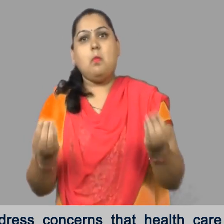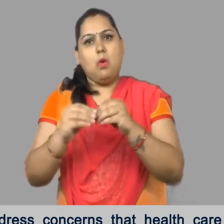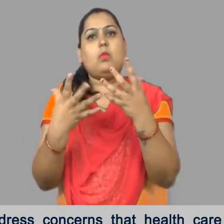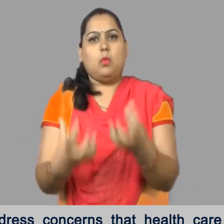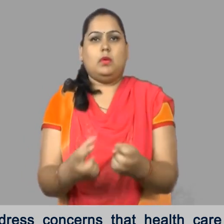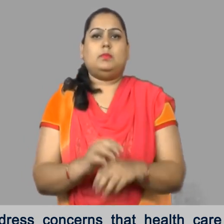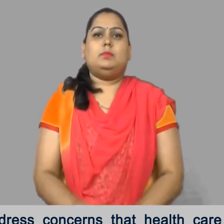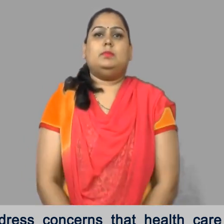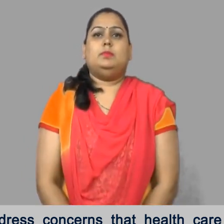precautions.